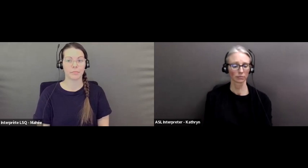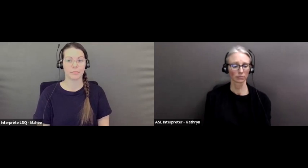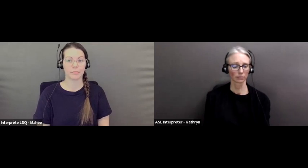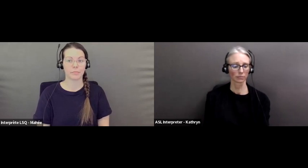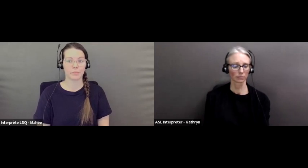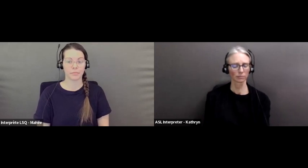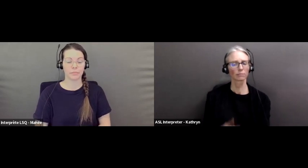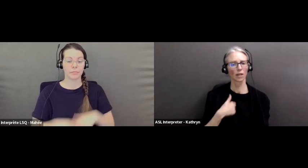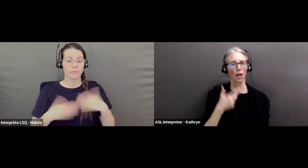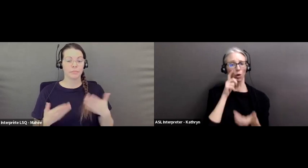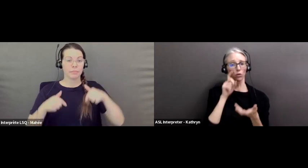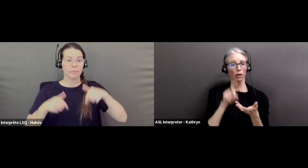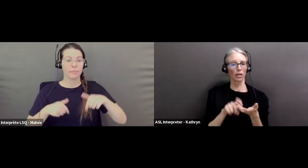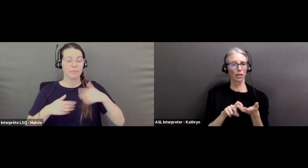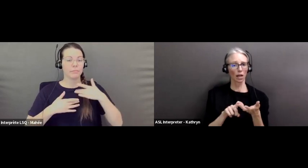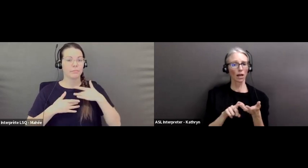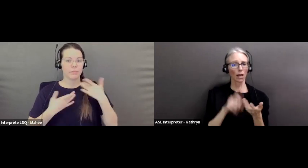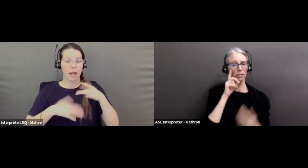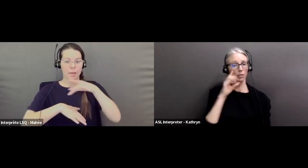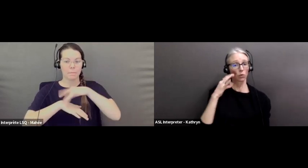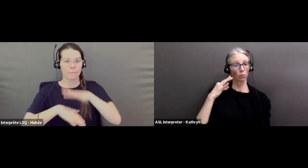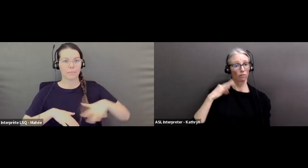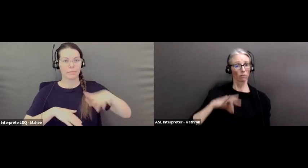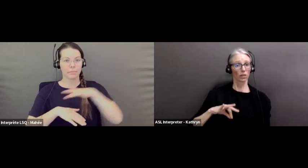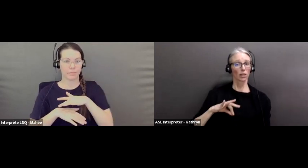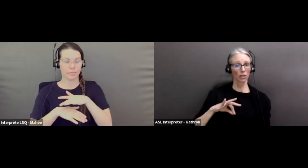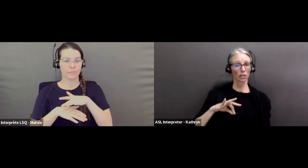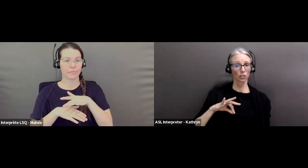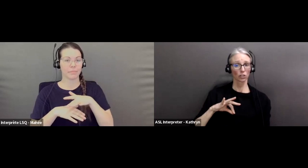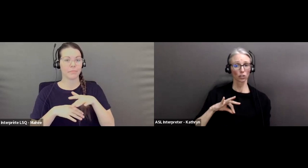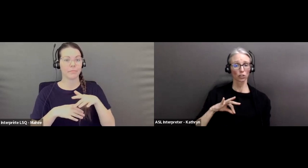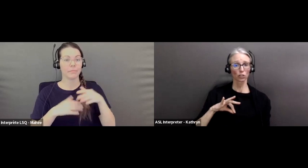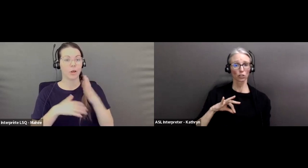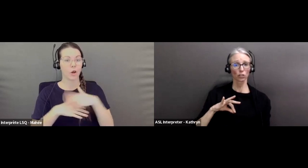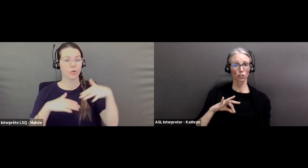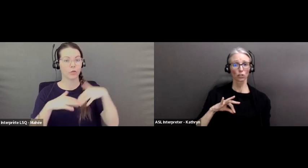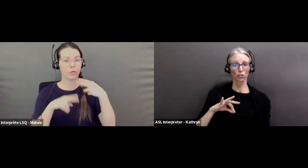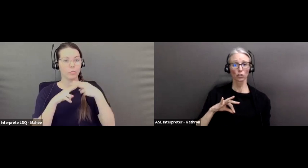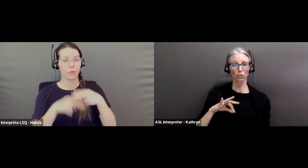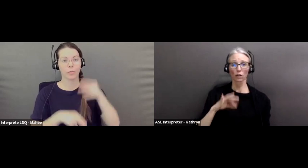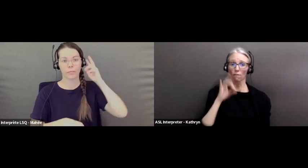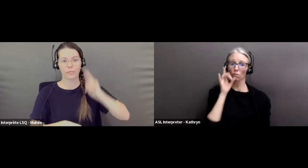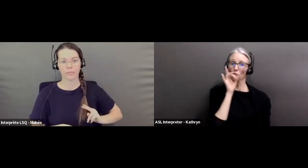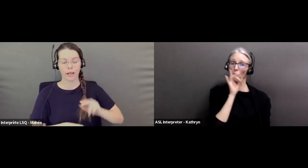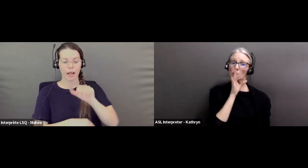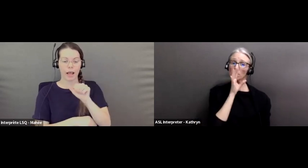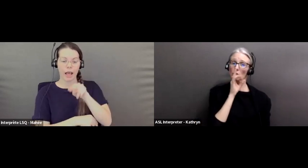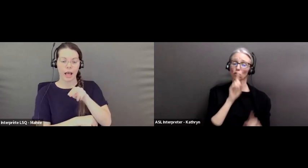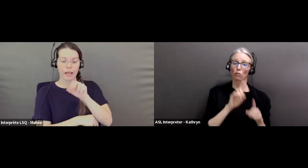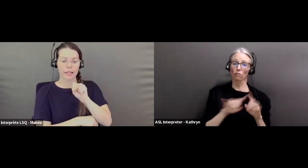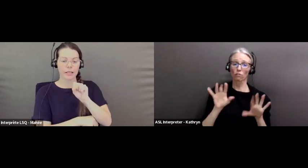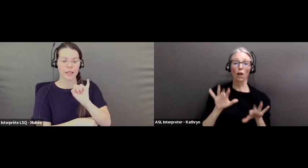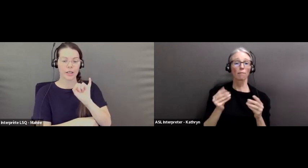depuis les terres ancestrales et non cédées de la nation algonquine Anishinaabe, connue sous le nom colonial